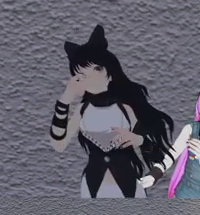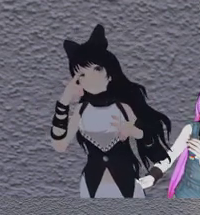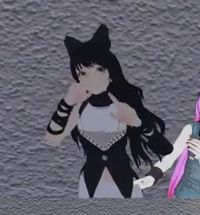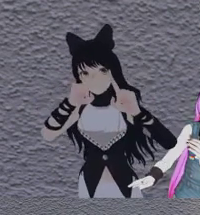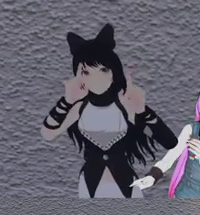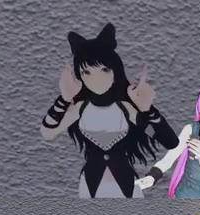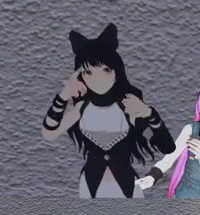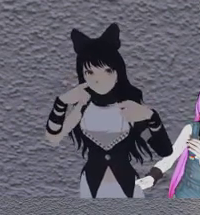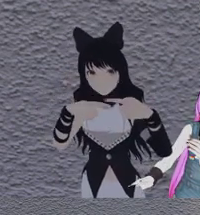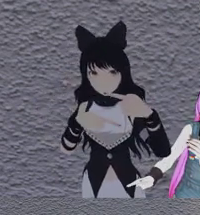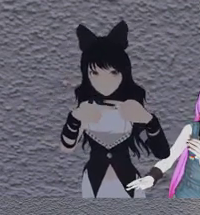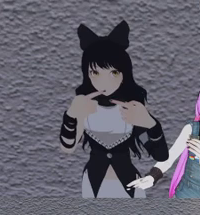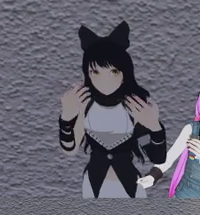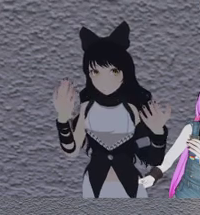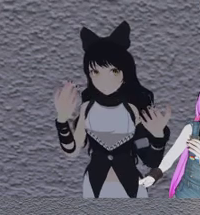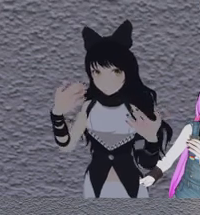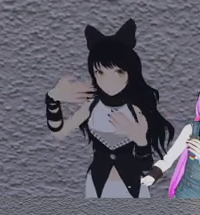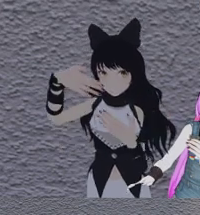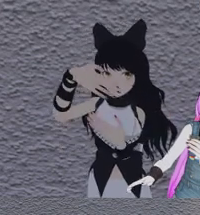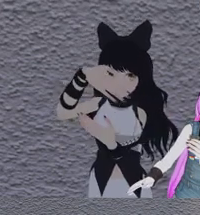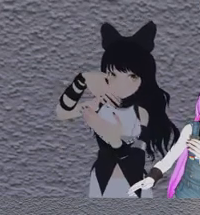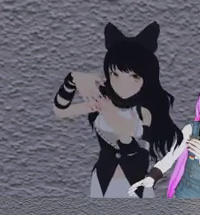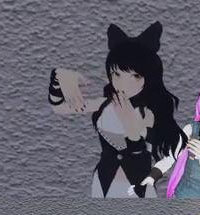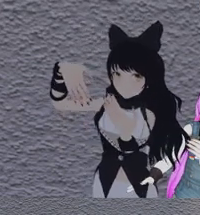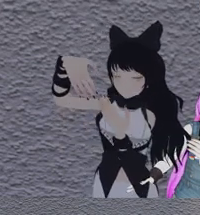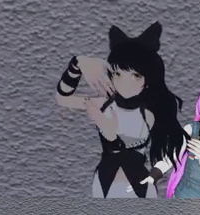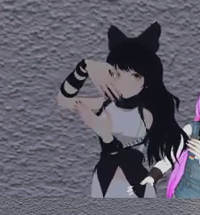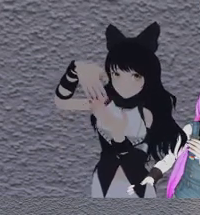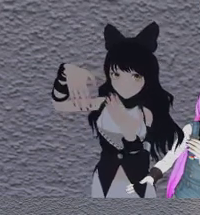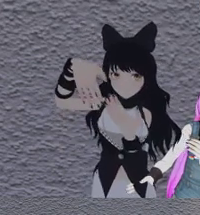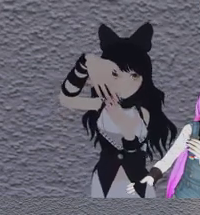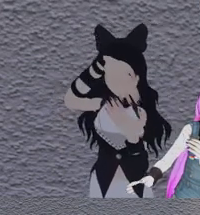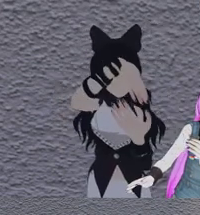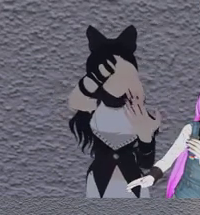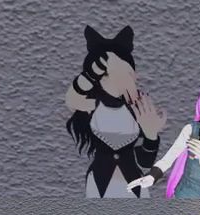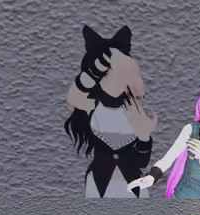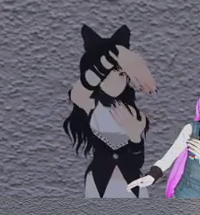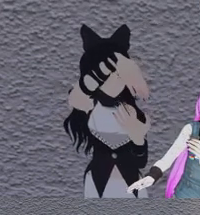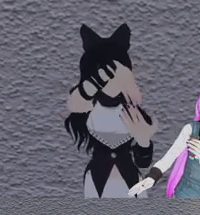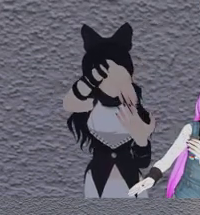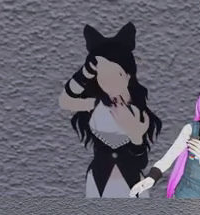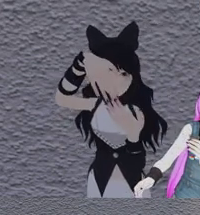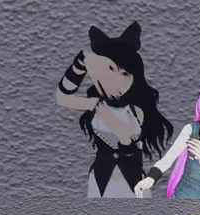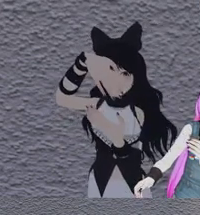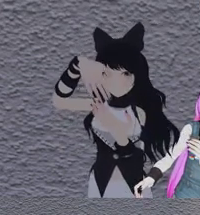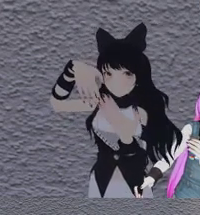Or another variation is with open hands.